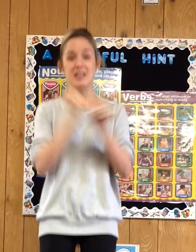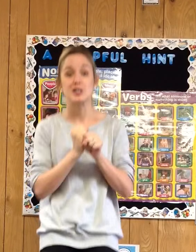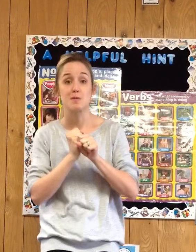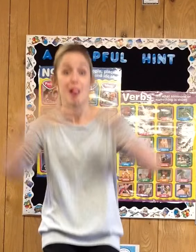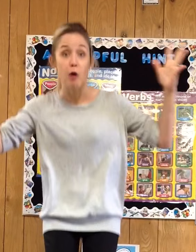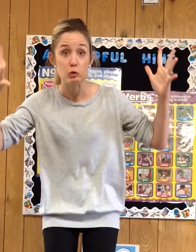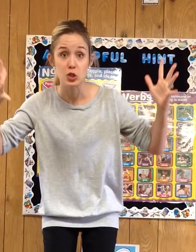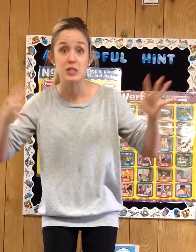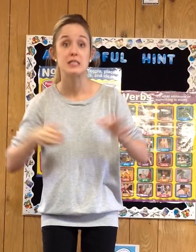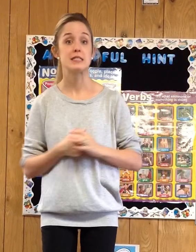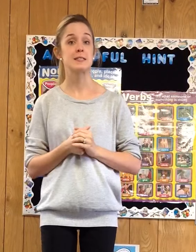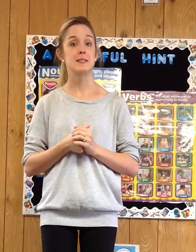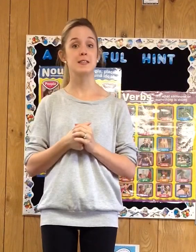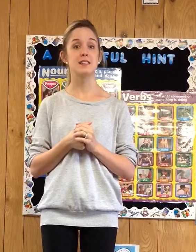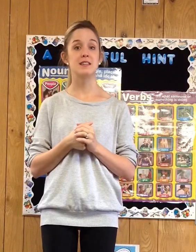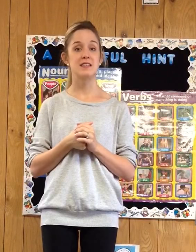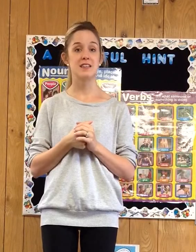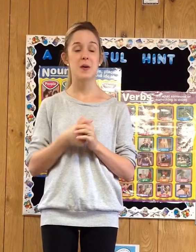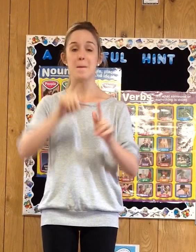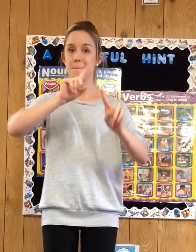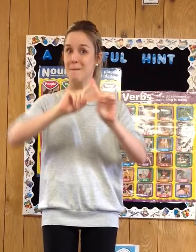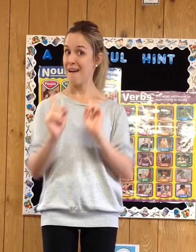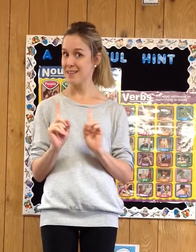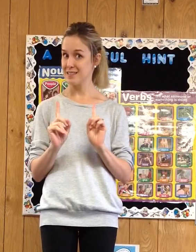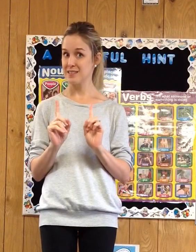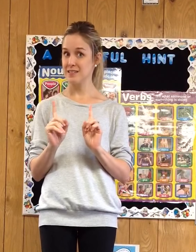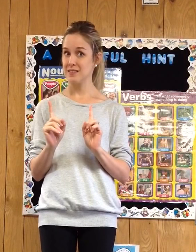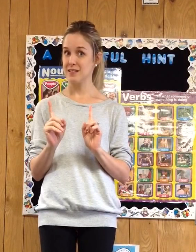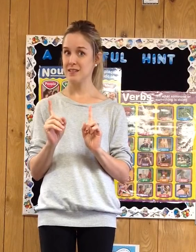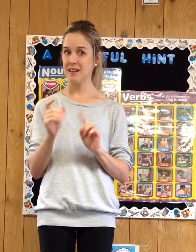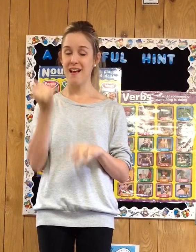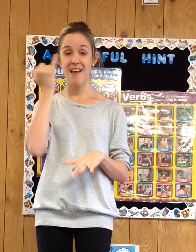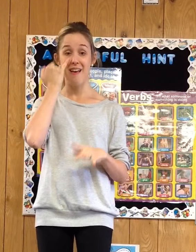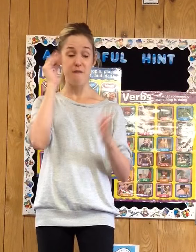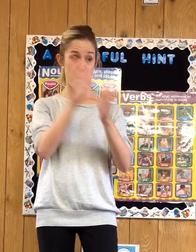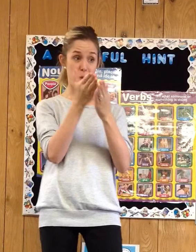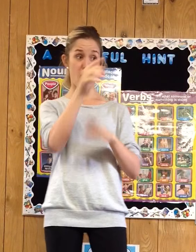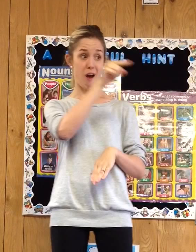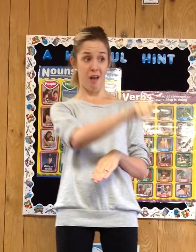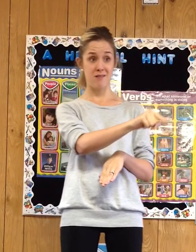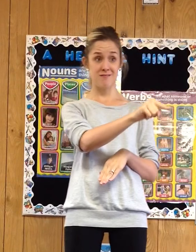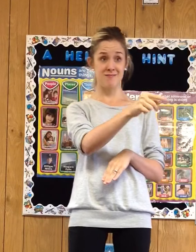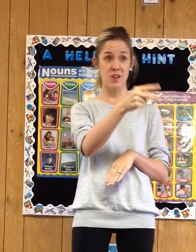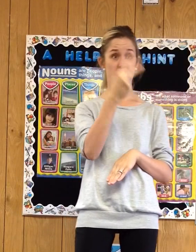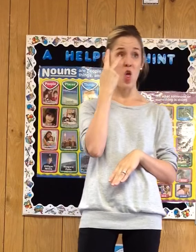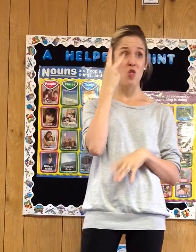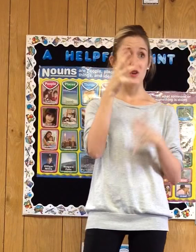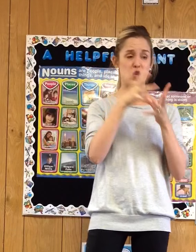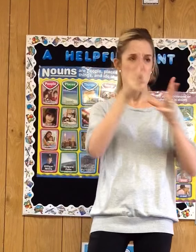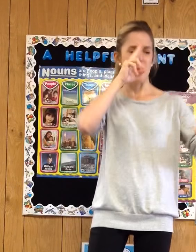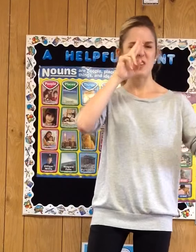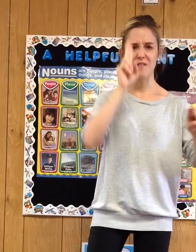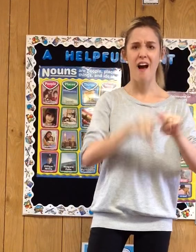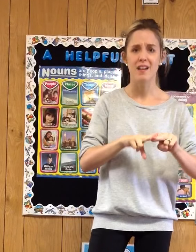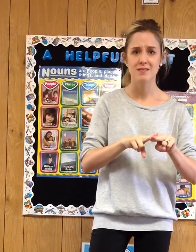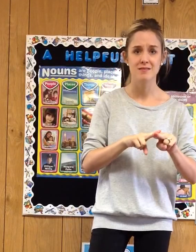explosions. But if a textbook seems too much fun, it's